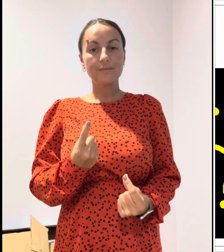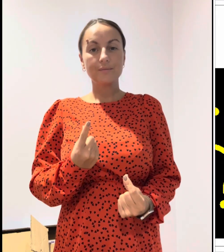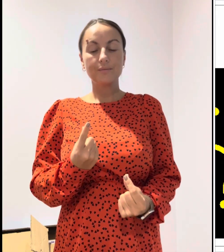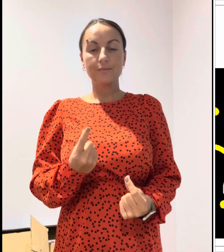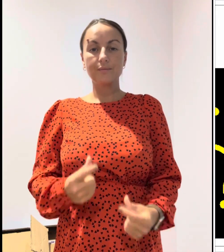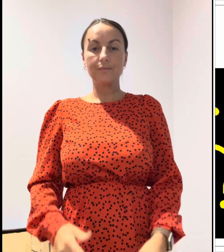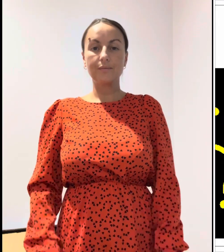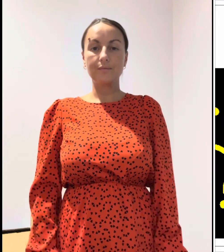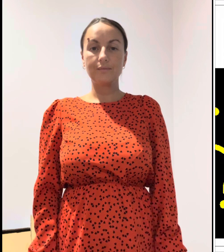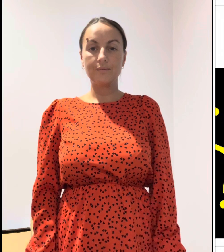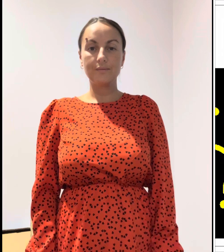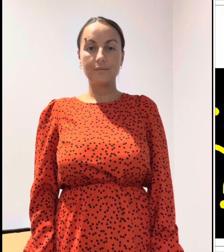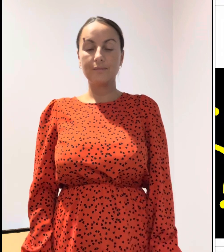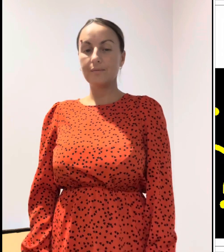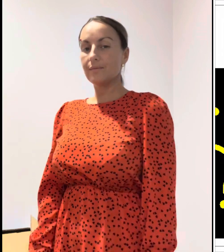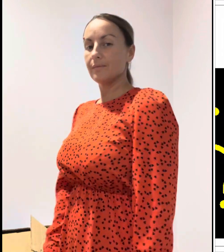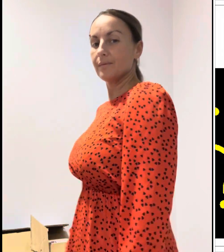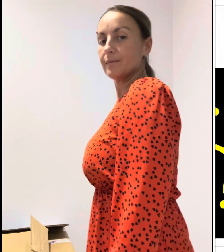Fireworks,